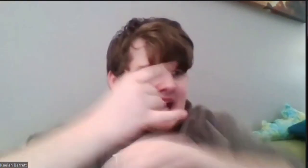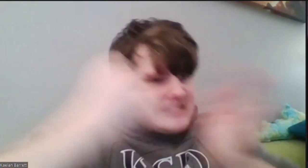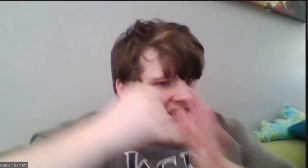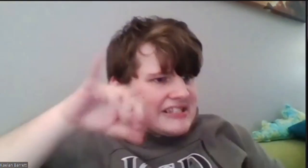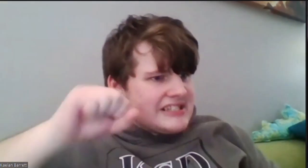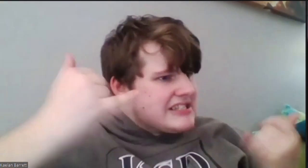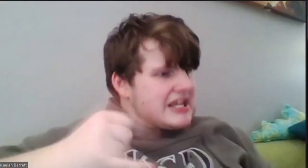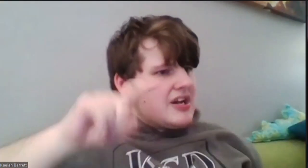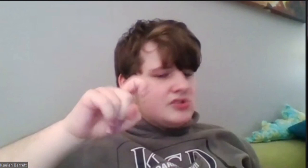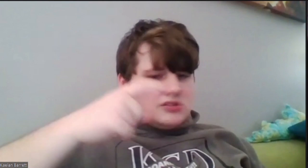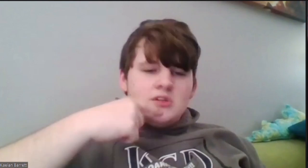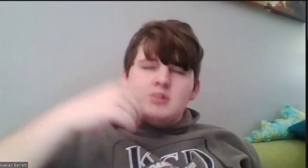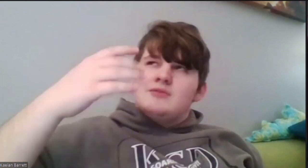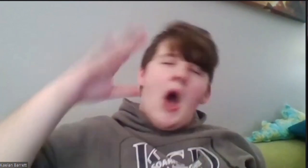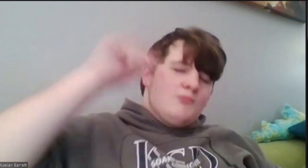And Scrooge yells at him and says, what day is it?